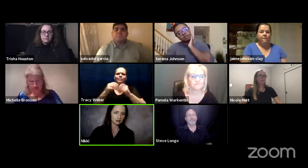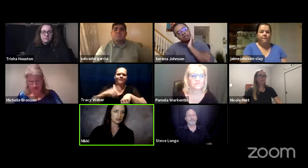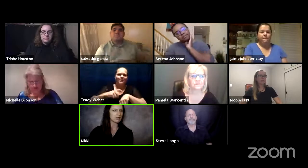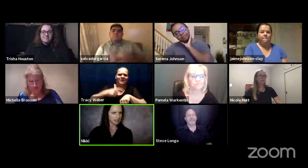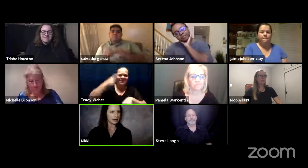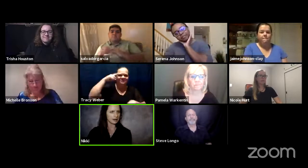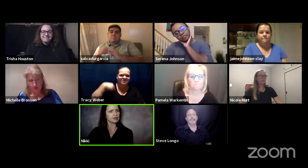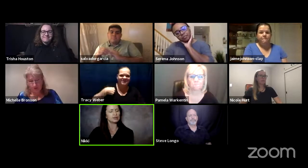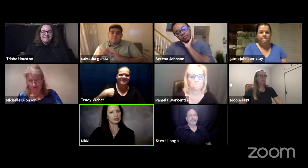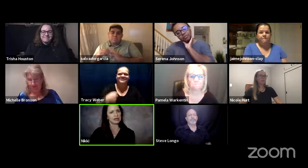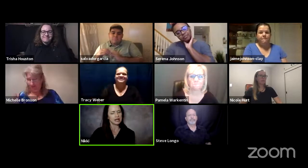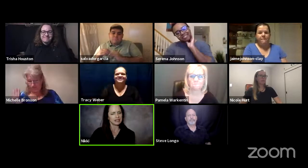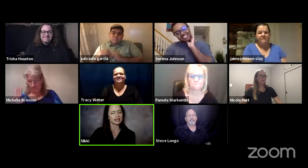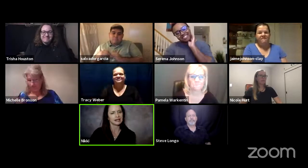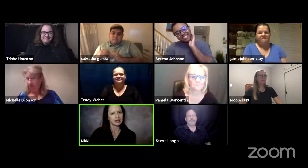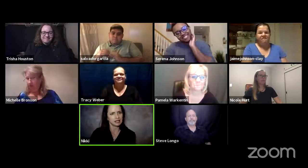me more time to do my painting. Thank you.